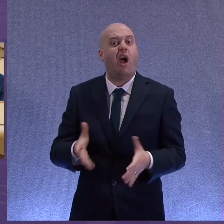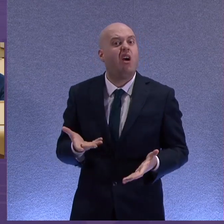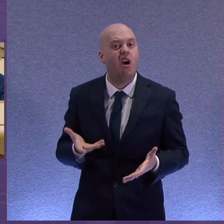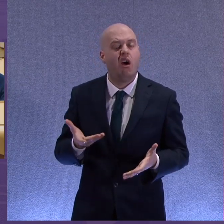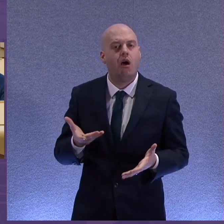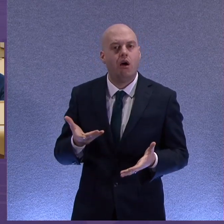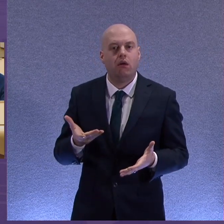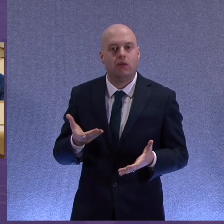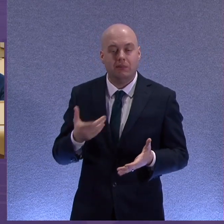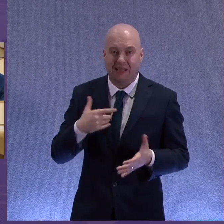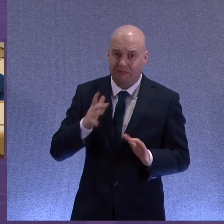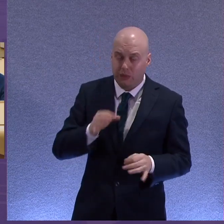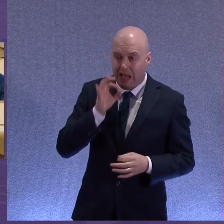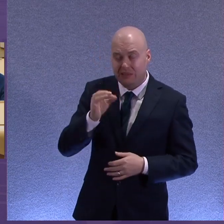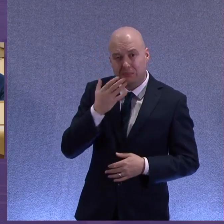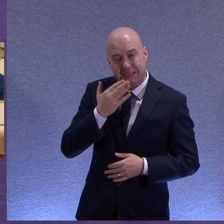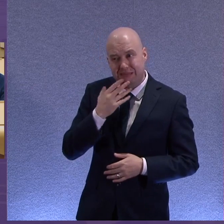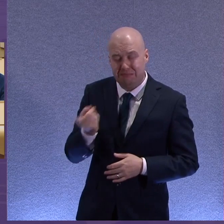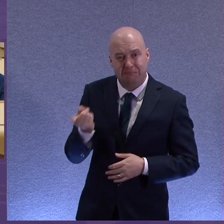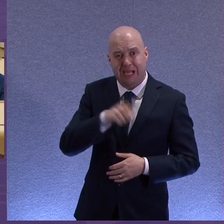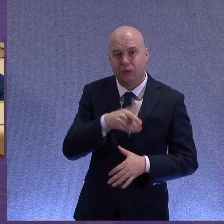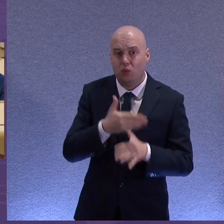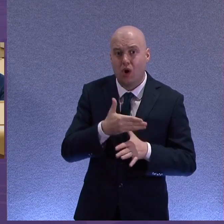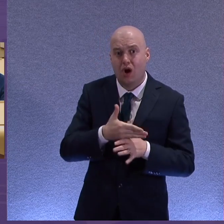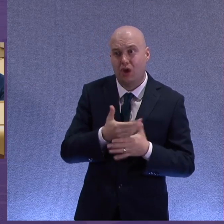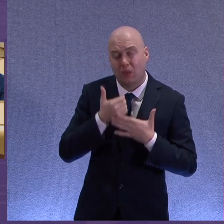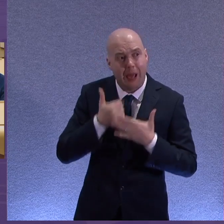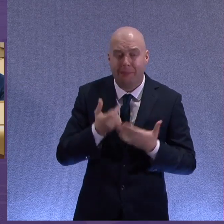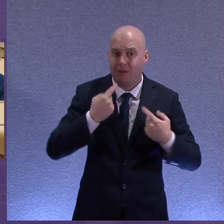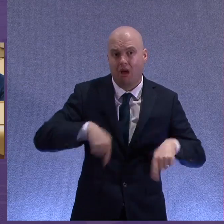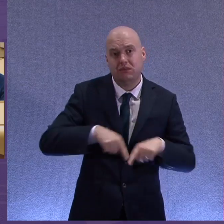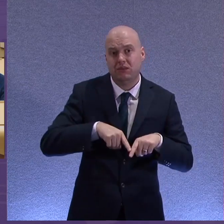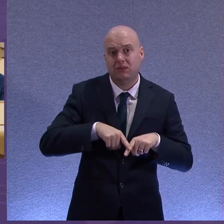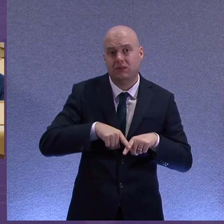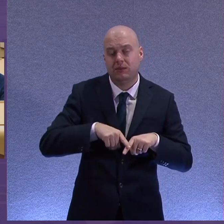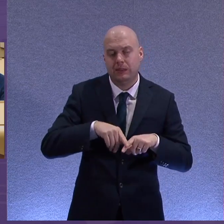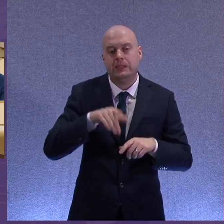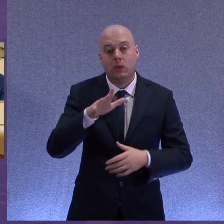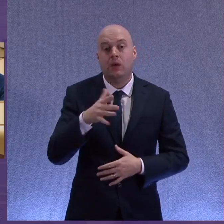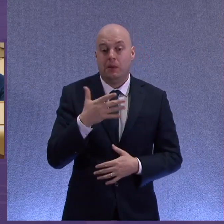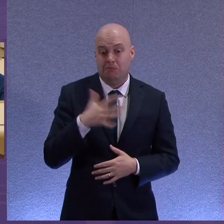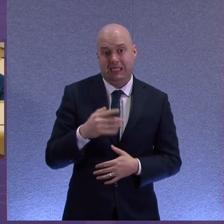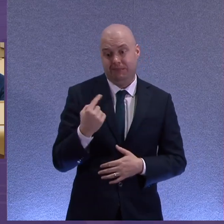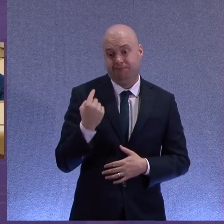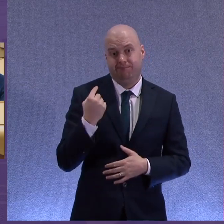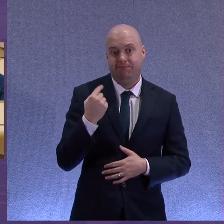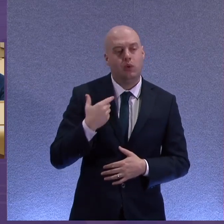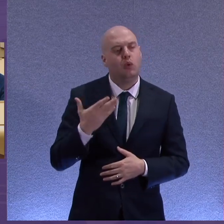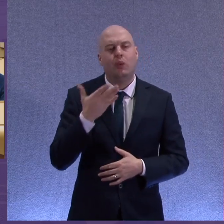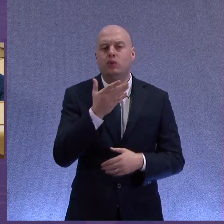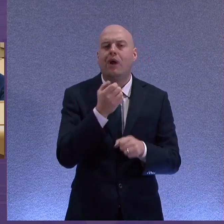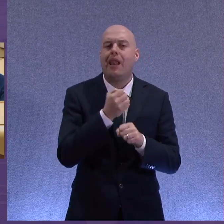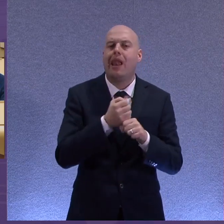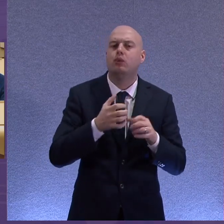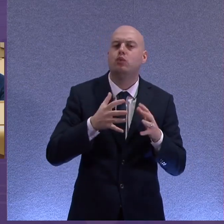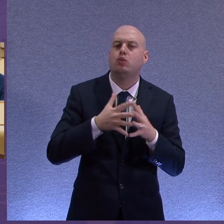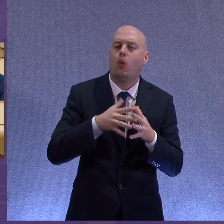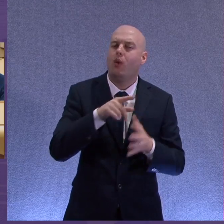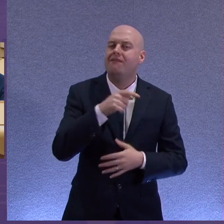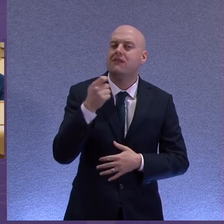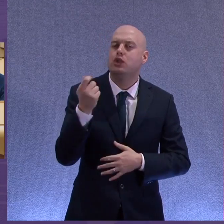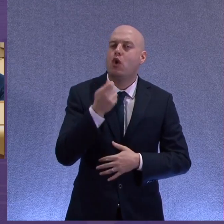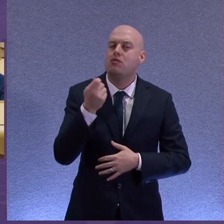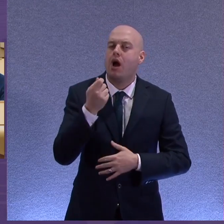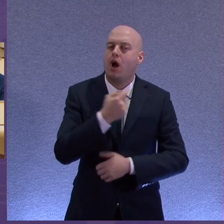Now, last Friday, I endured an exploratory procedure at Glasgow's Victoria Hospital. Thankfully, all was well, but more appositely and in the most humbling